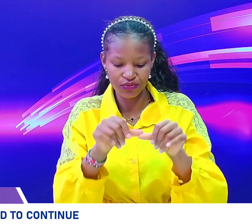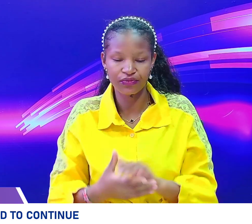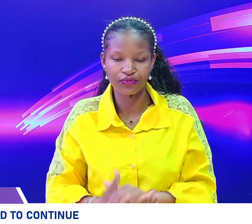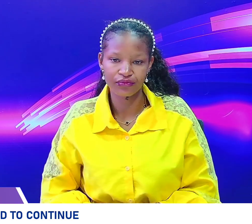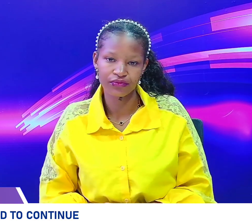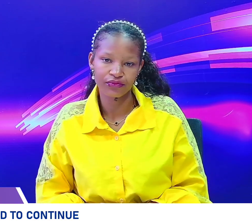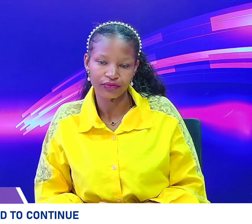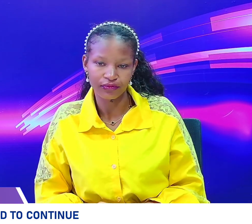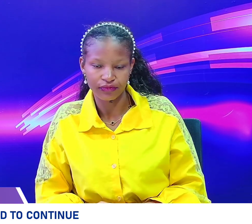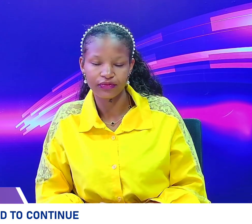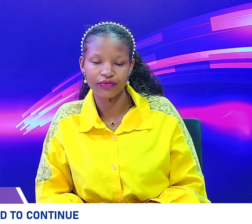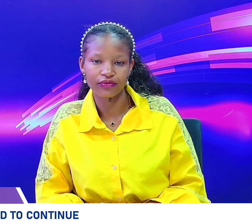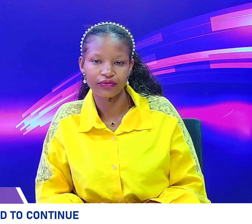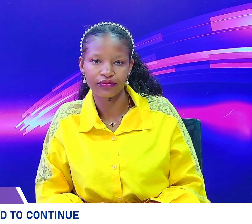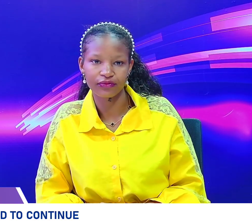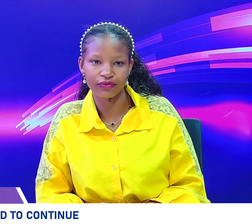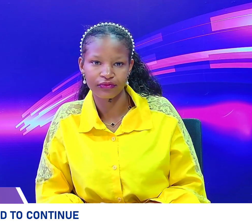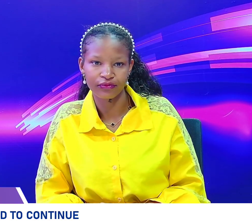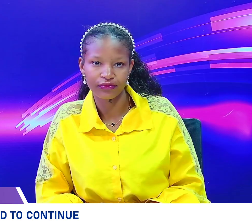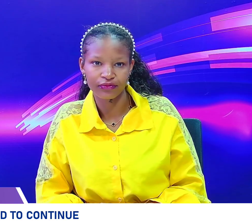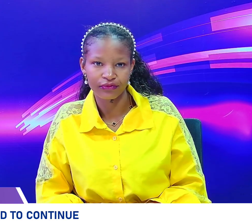activities across affected counties.